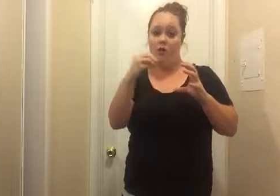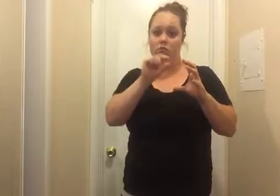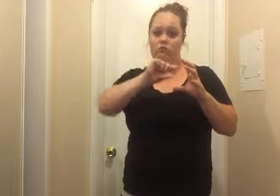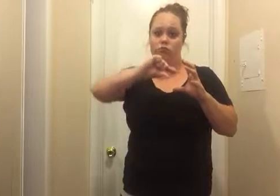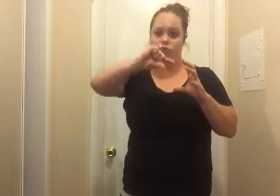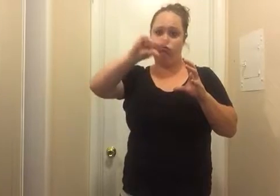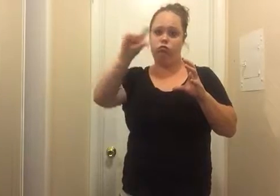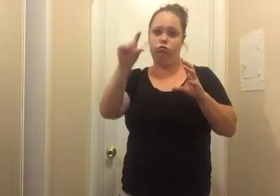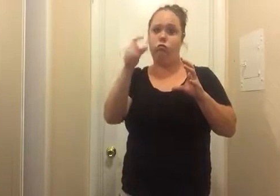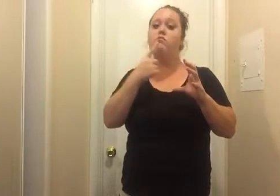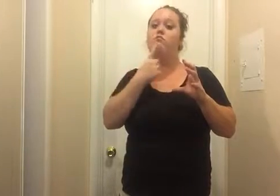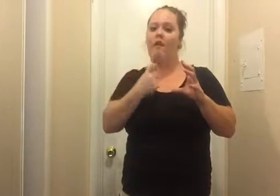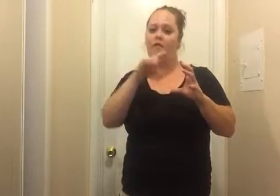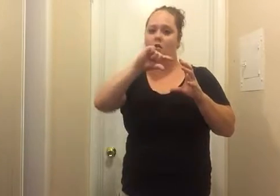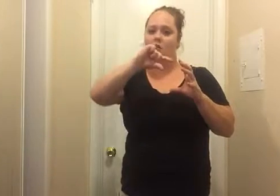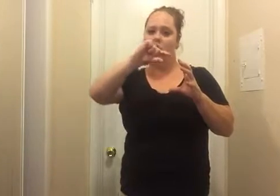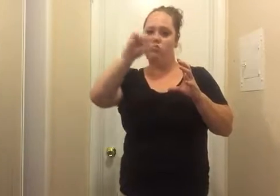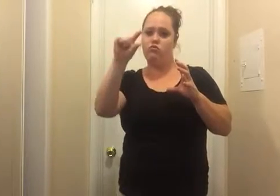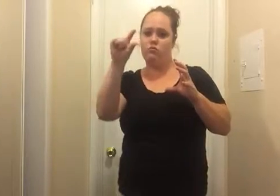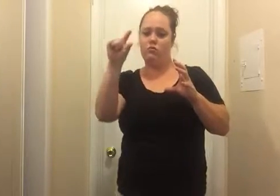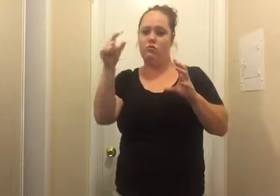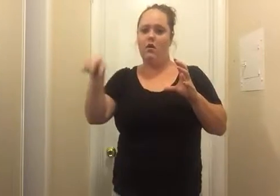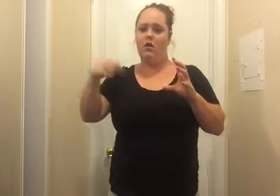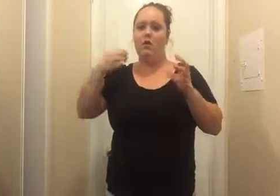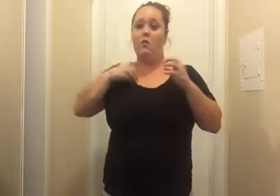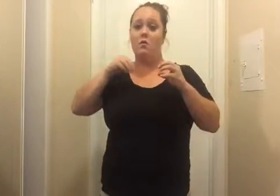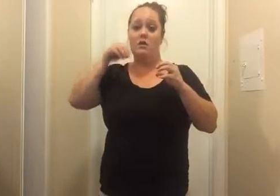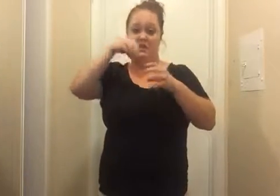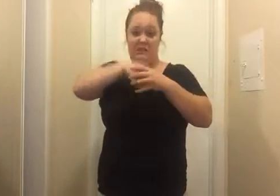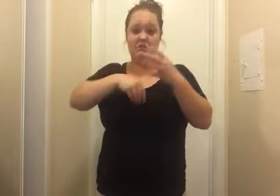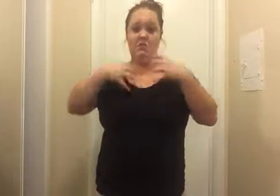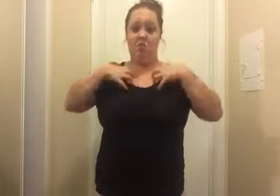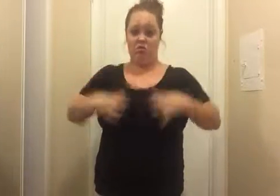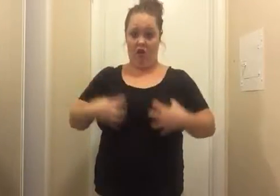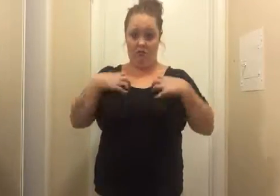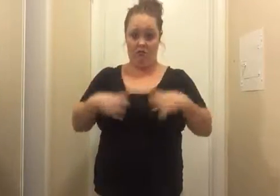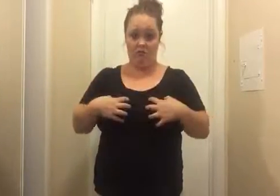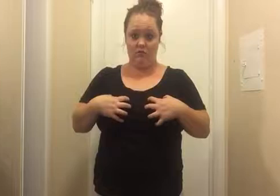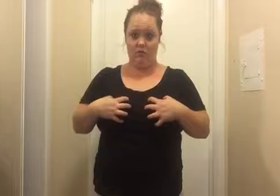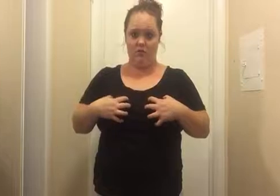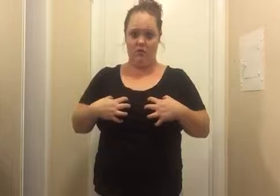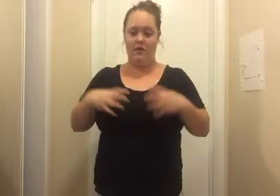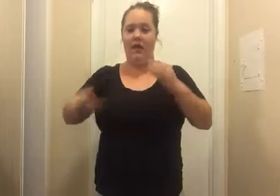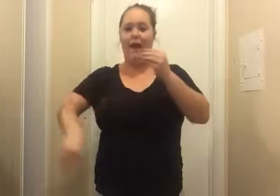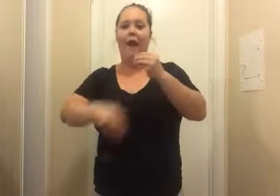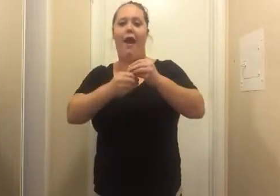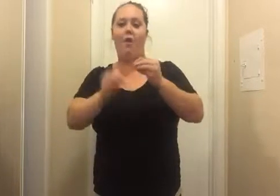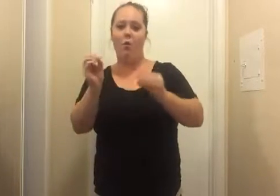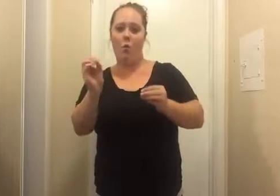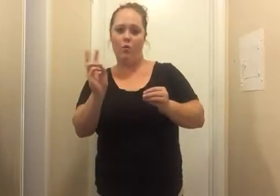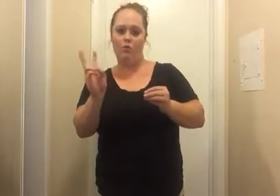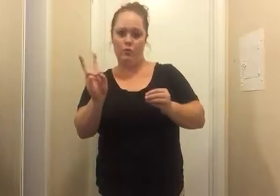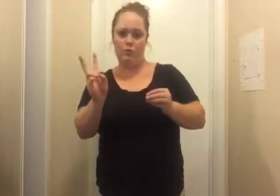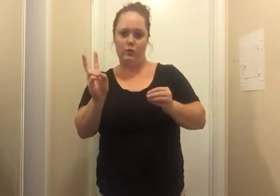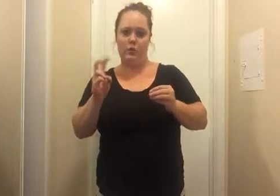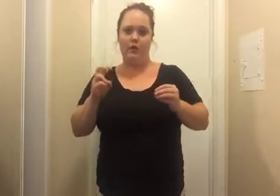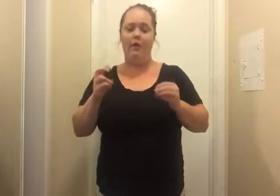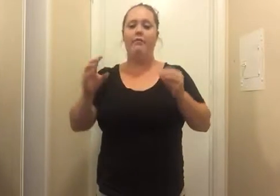it comes back into the heart to get pumped out to the rest of the body, so to make sure that the oxygen is distributed. Now, whenever